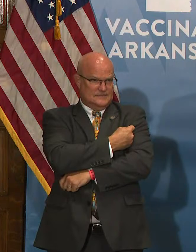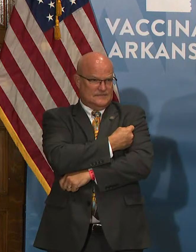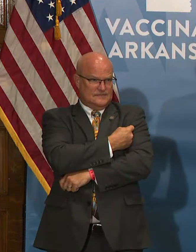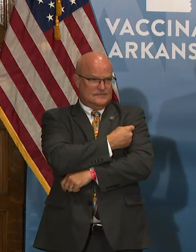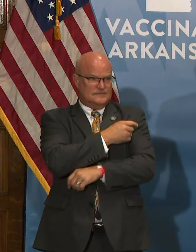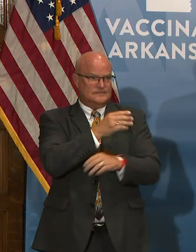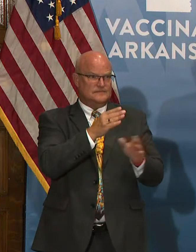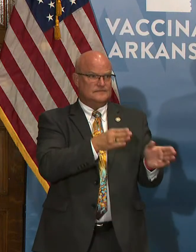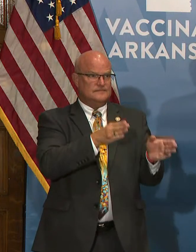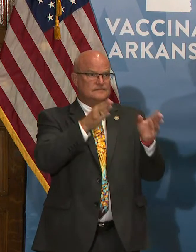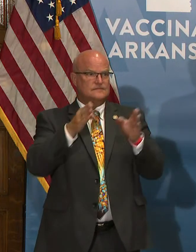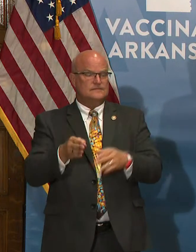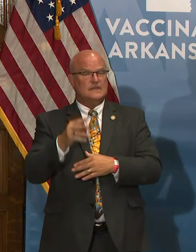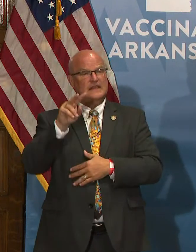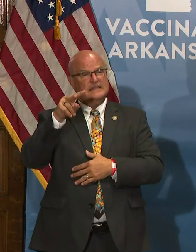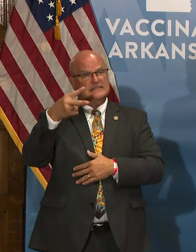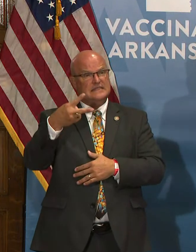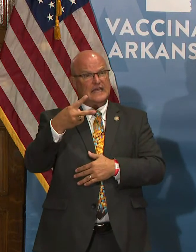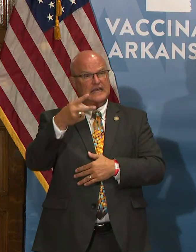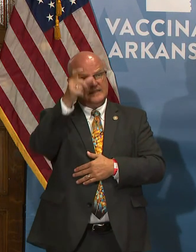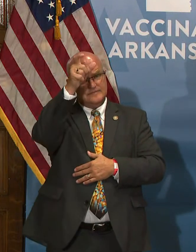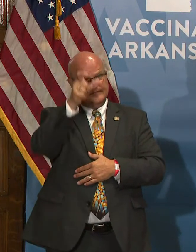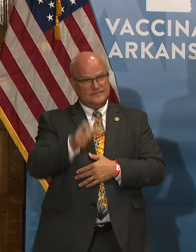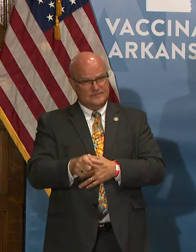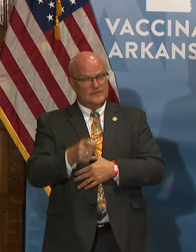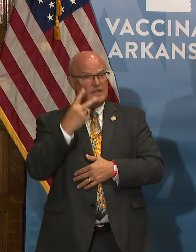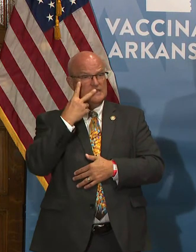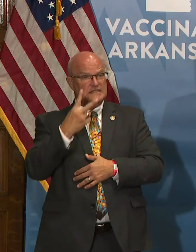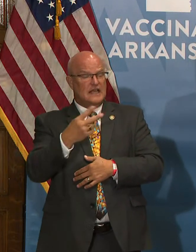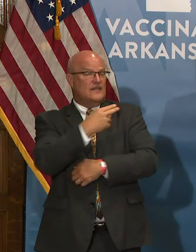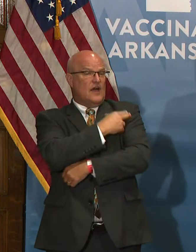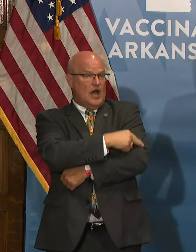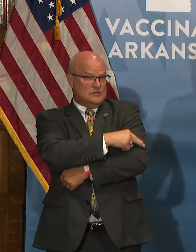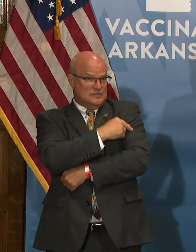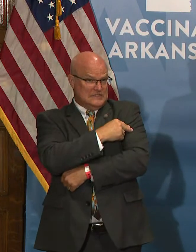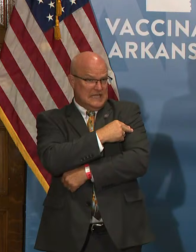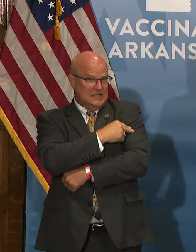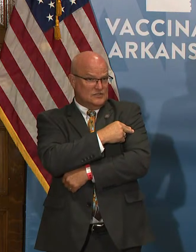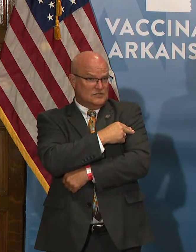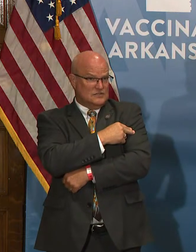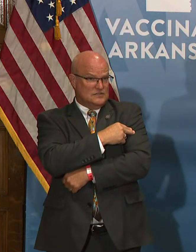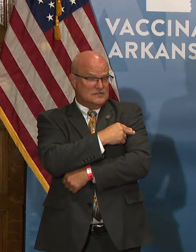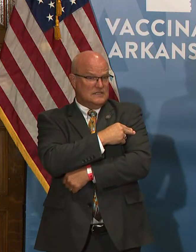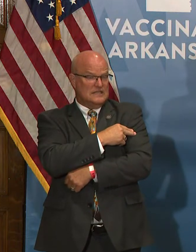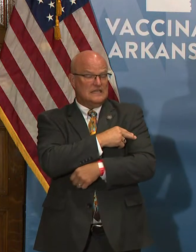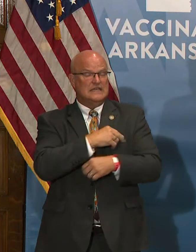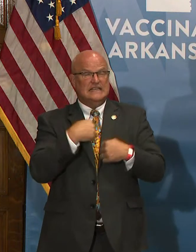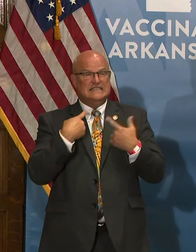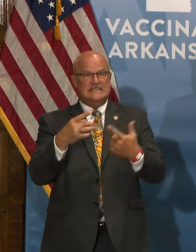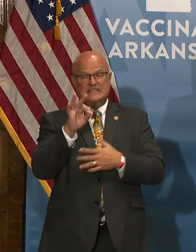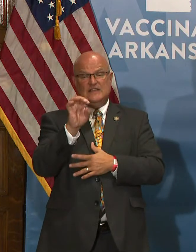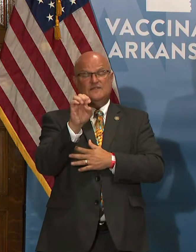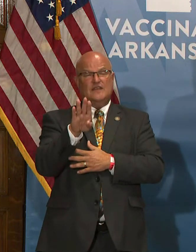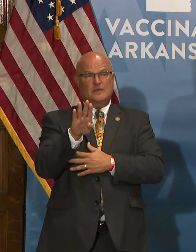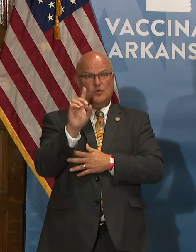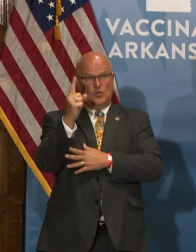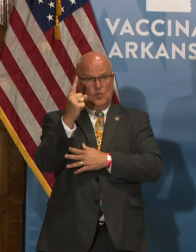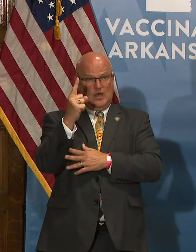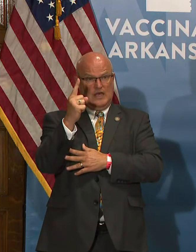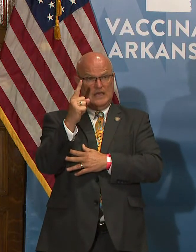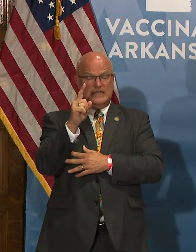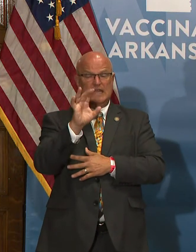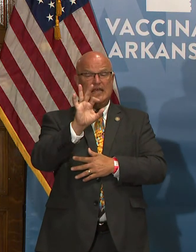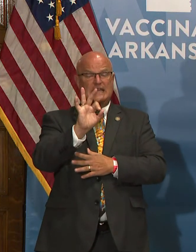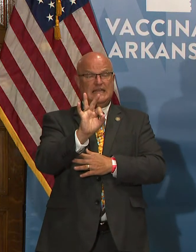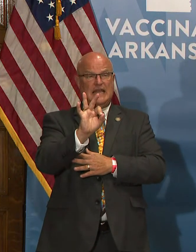look at the second graph, you see that of the hospitalizations since February 1st,